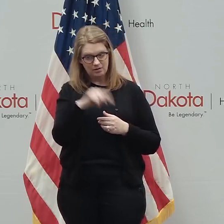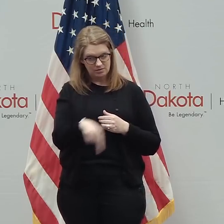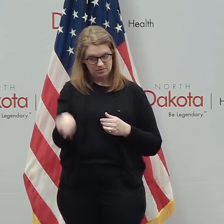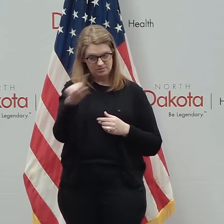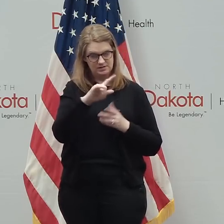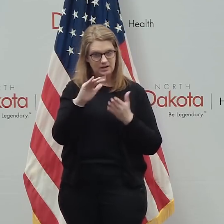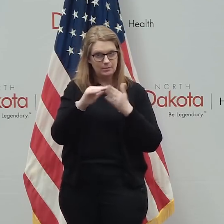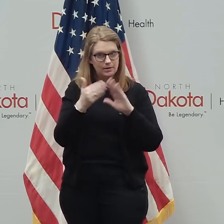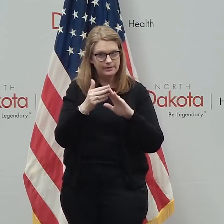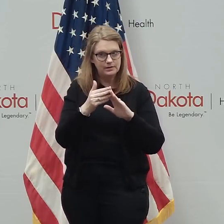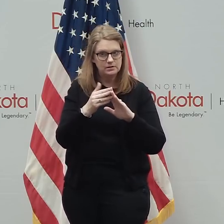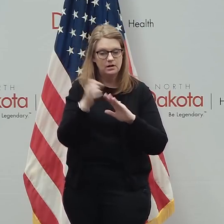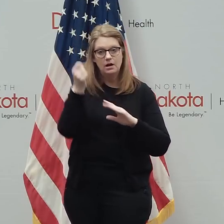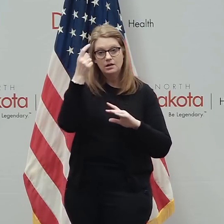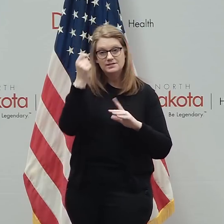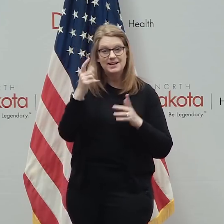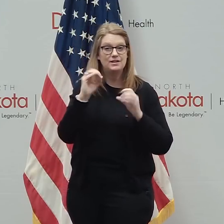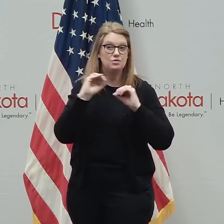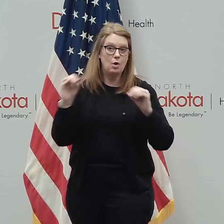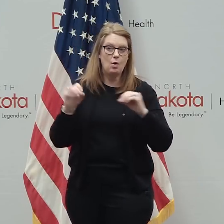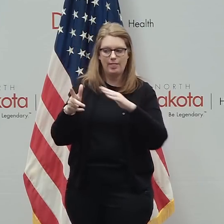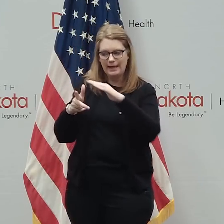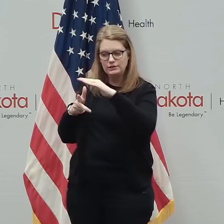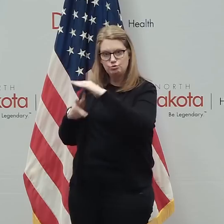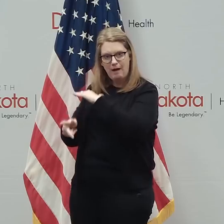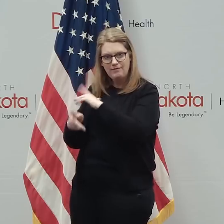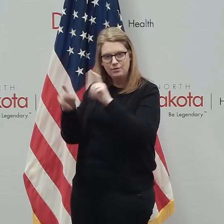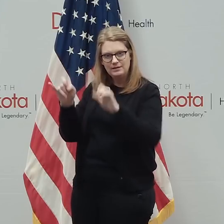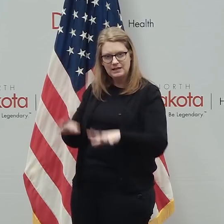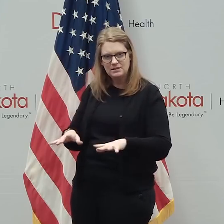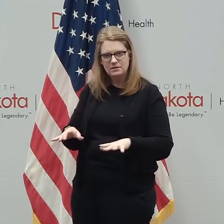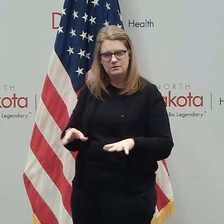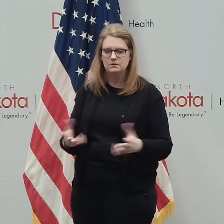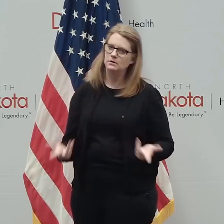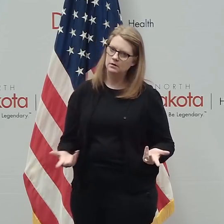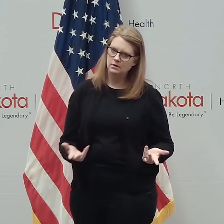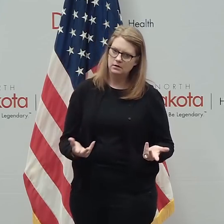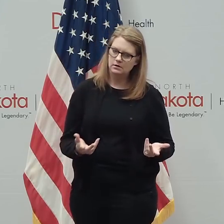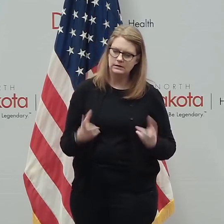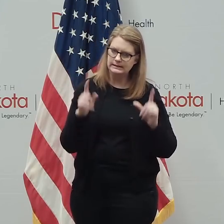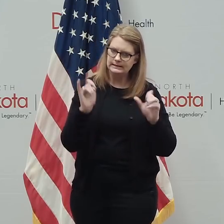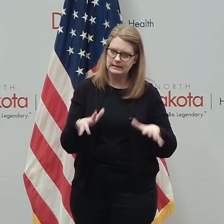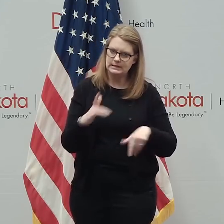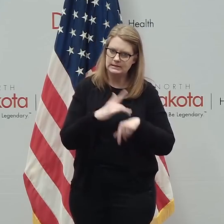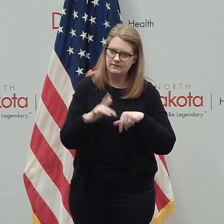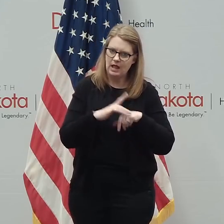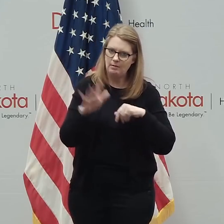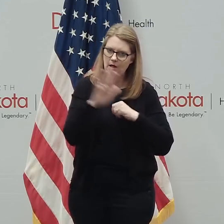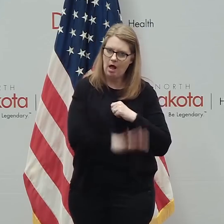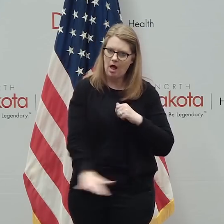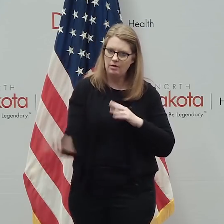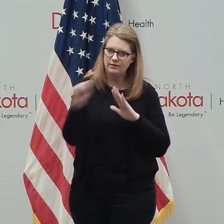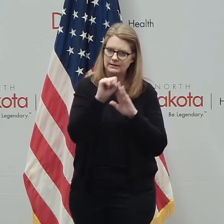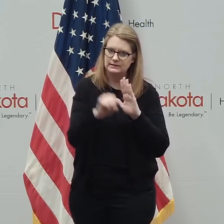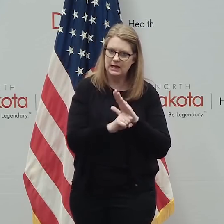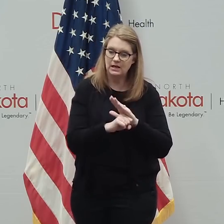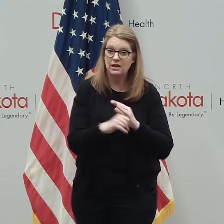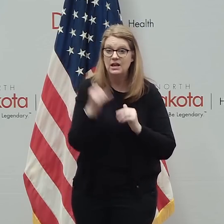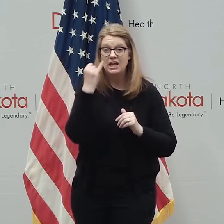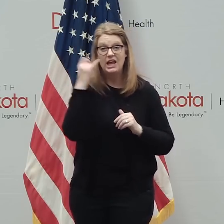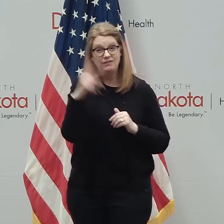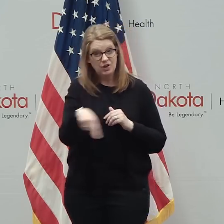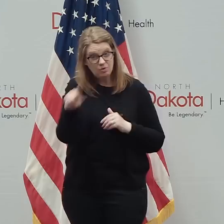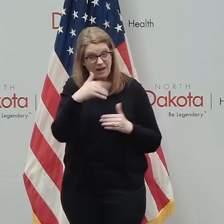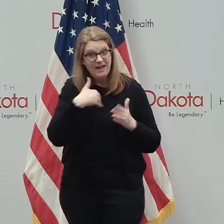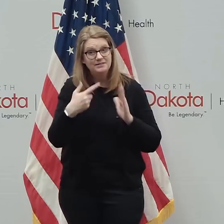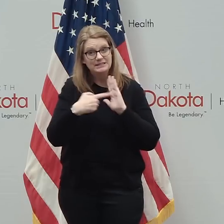though we're not having the mass drive-through testing is available in all the communities. Testing is available all over the whole state today. I mean, if you've got